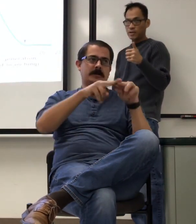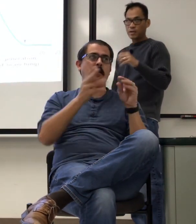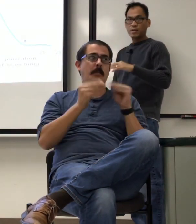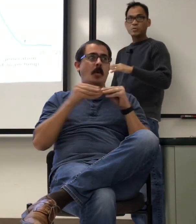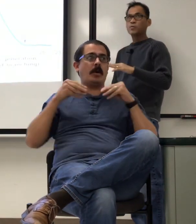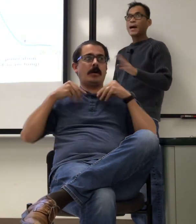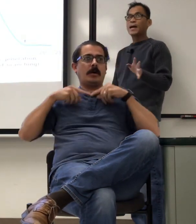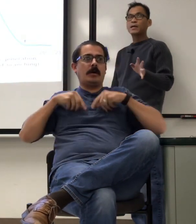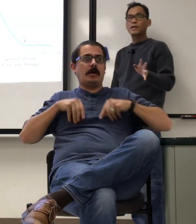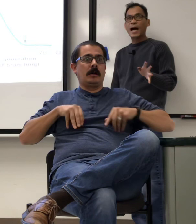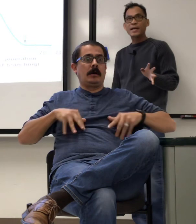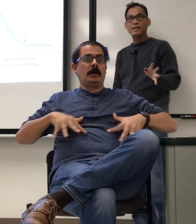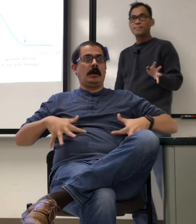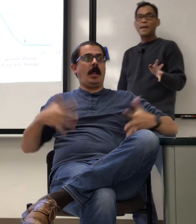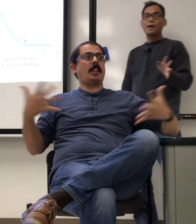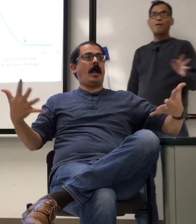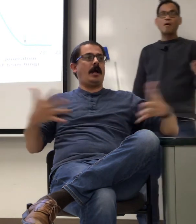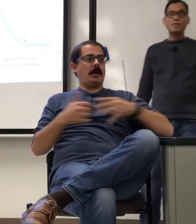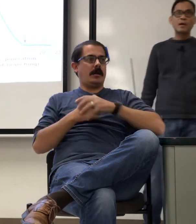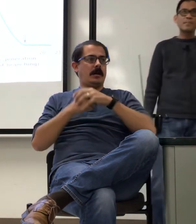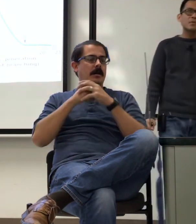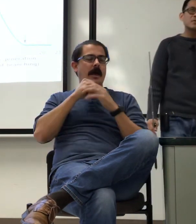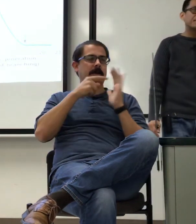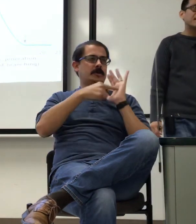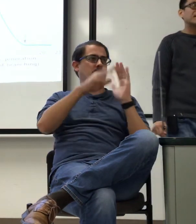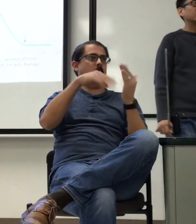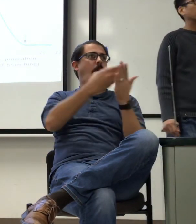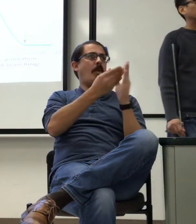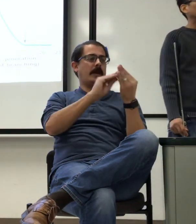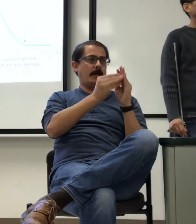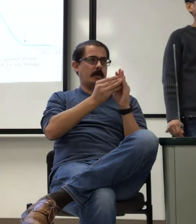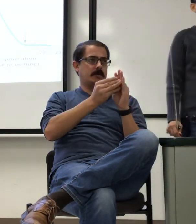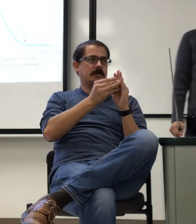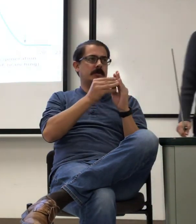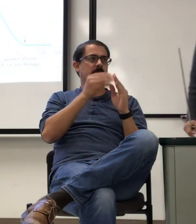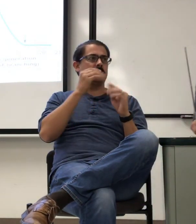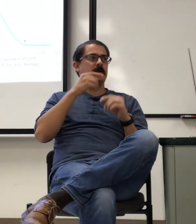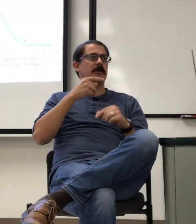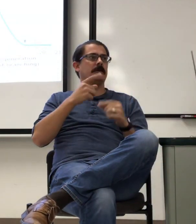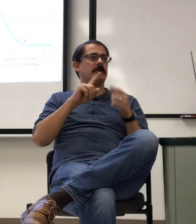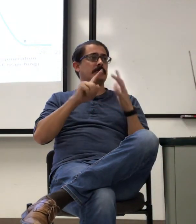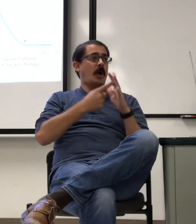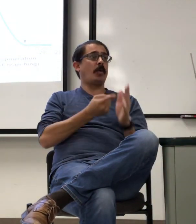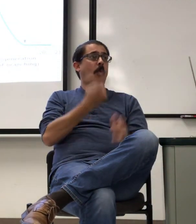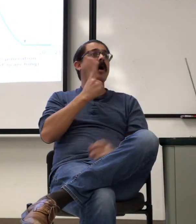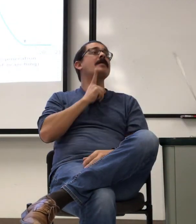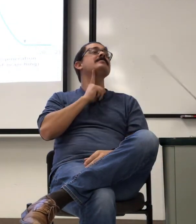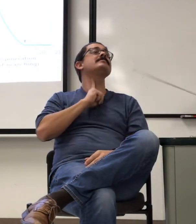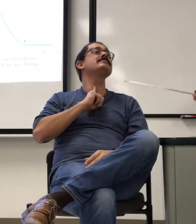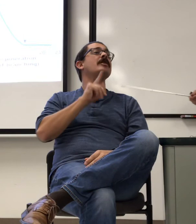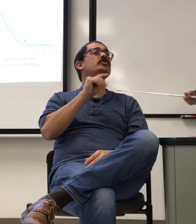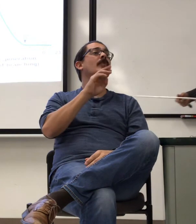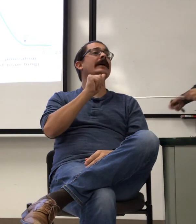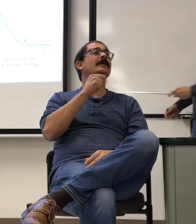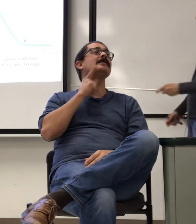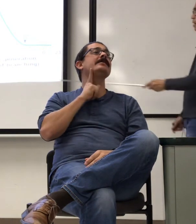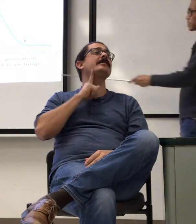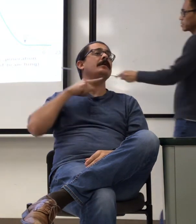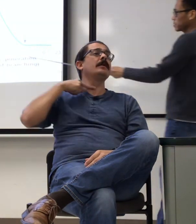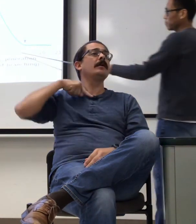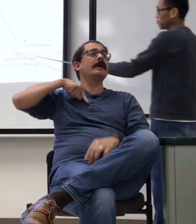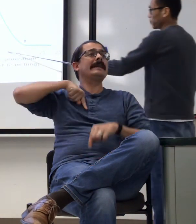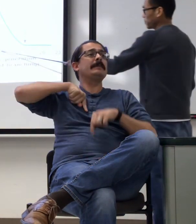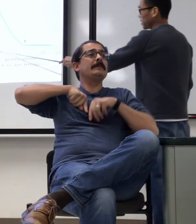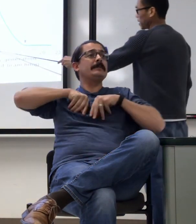increasing dramatically. I didn't map out all the numbers, but you start off with one trachea. But when you get deep into the